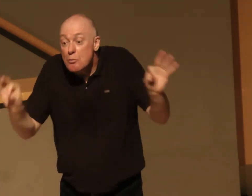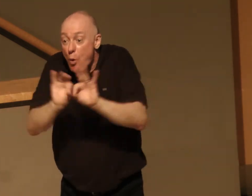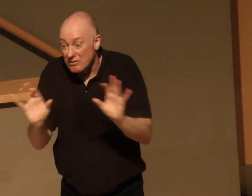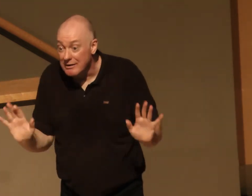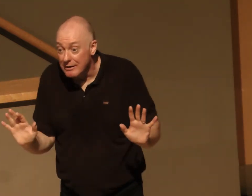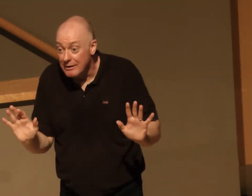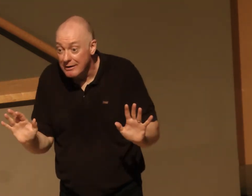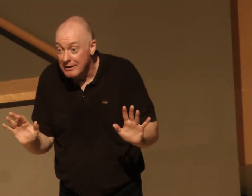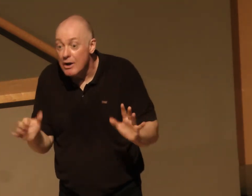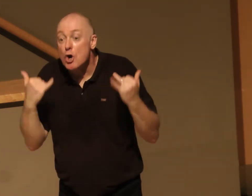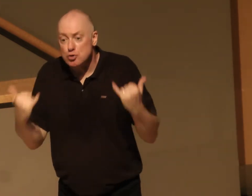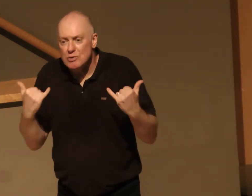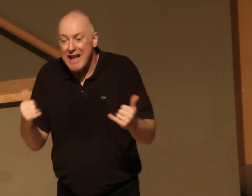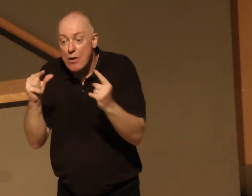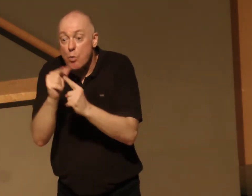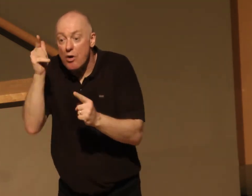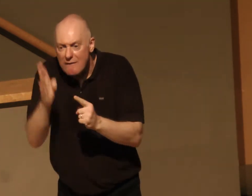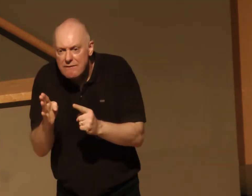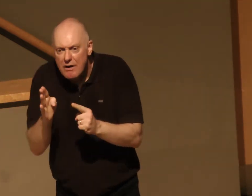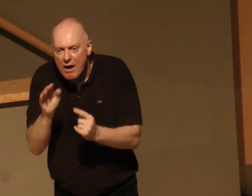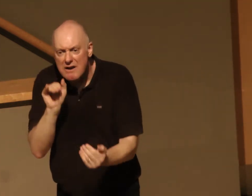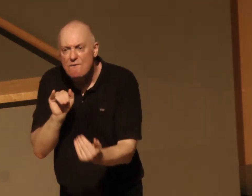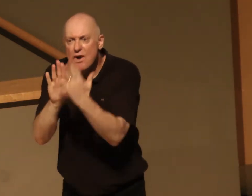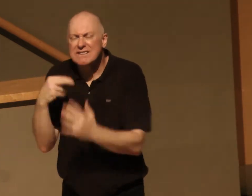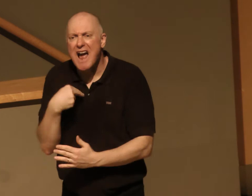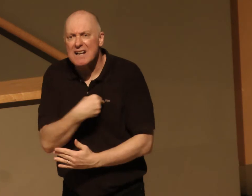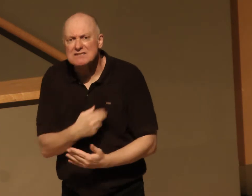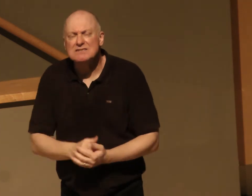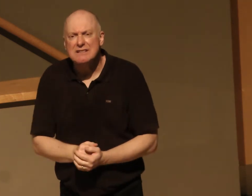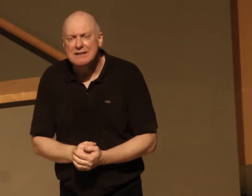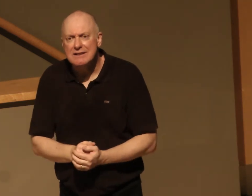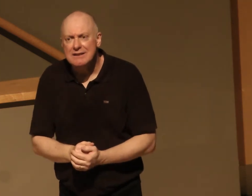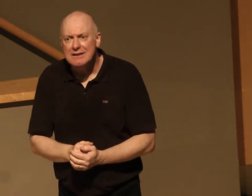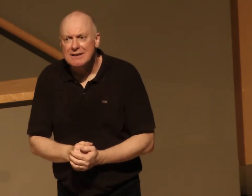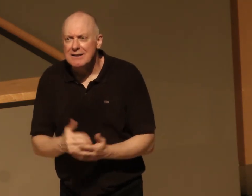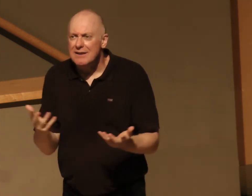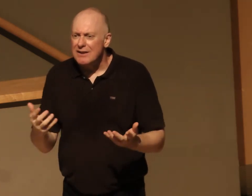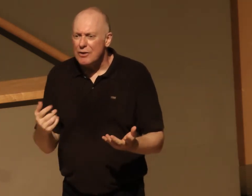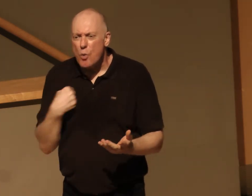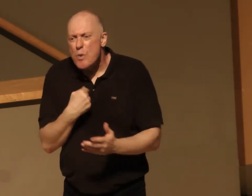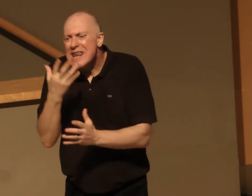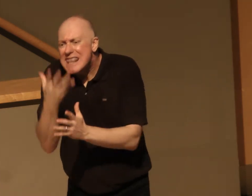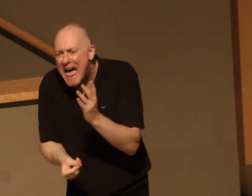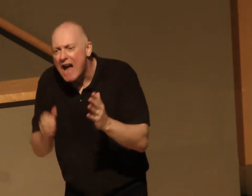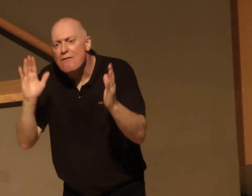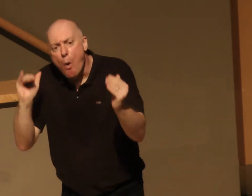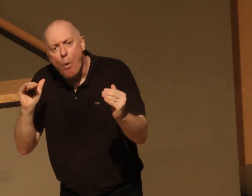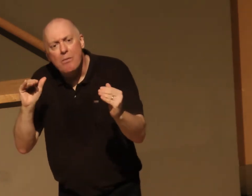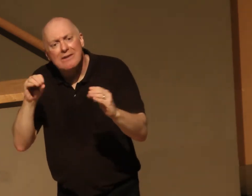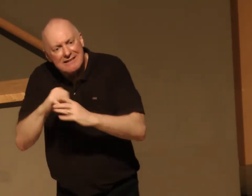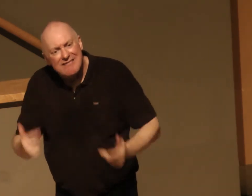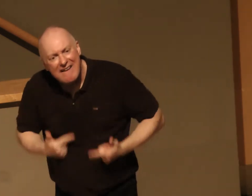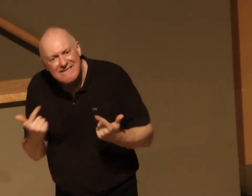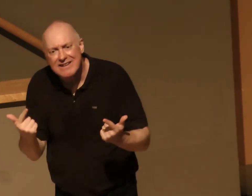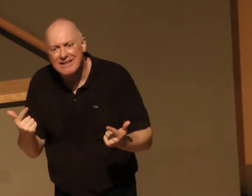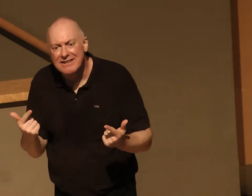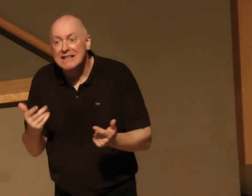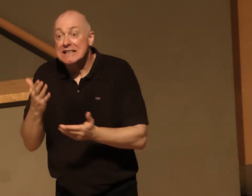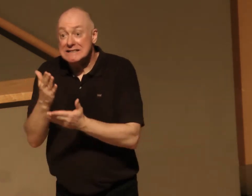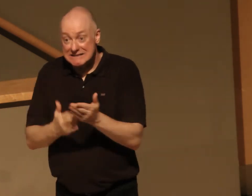and so today the word of God is confronting us with our lack of hope in life some of us in this room we're